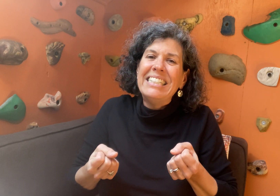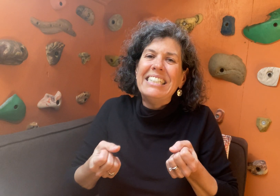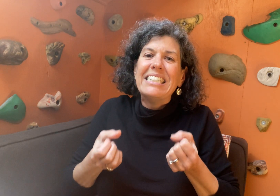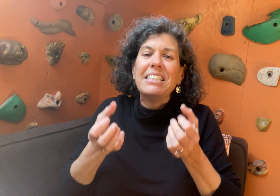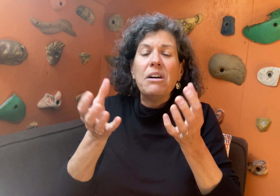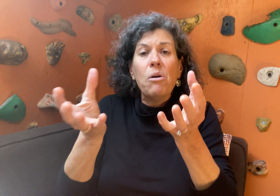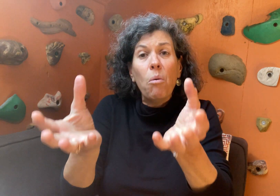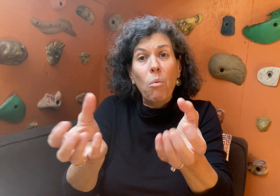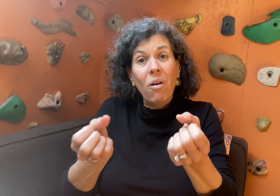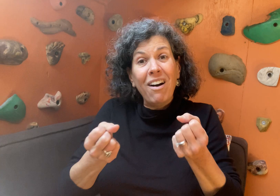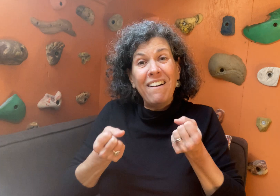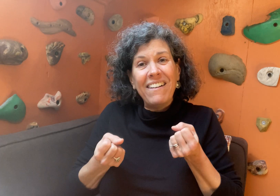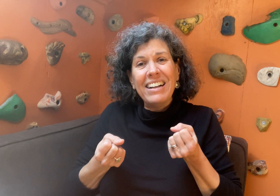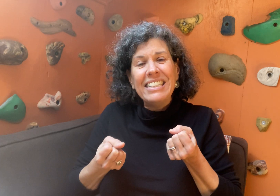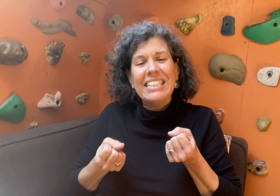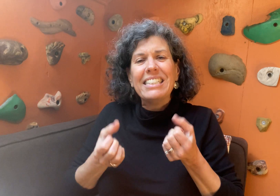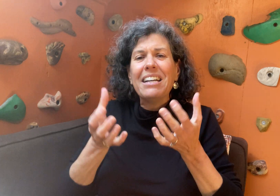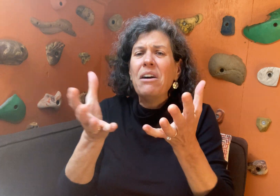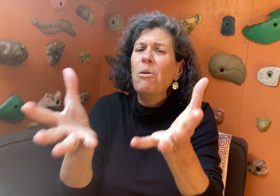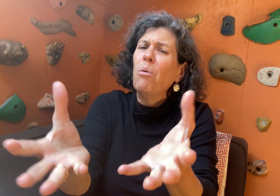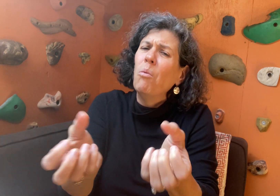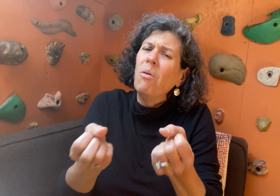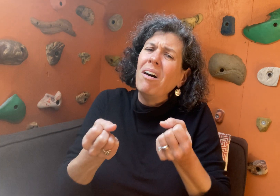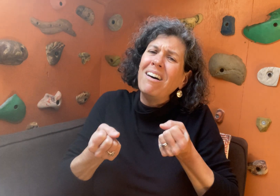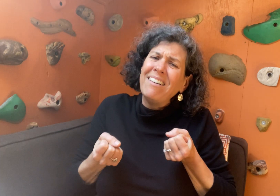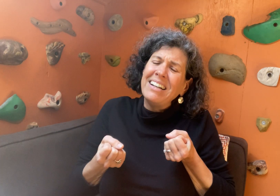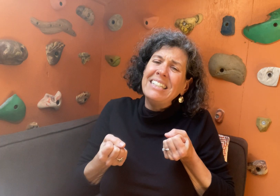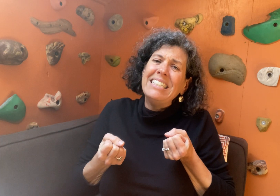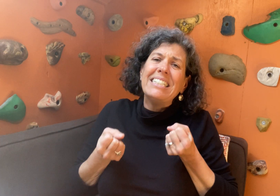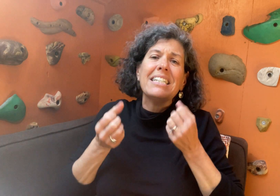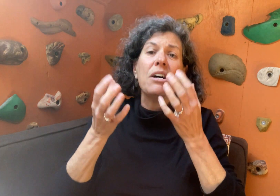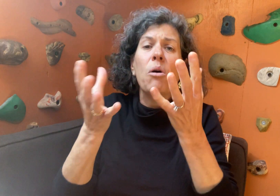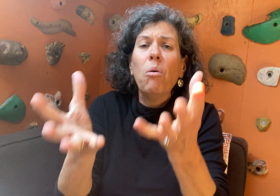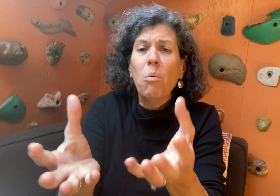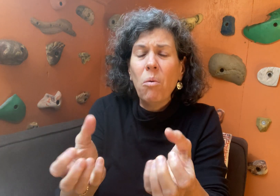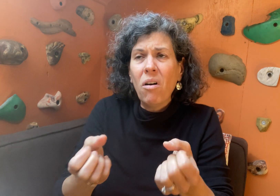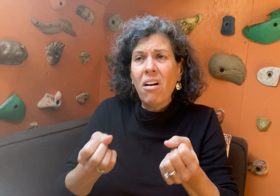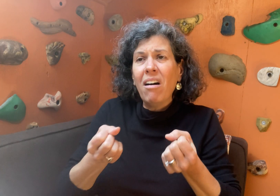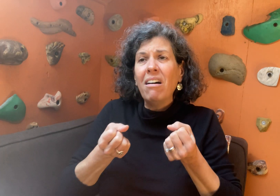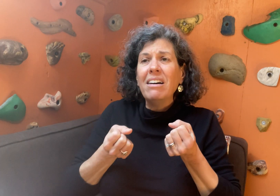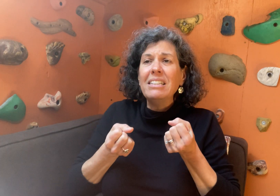want, want, want, want,